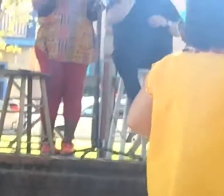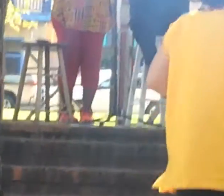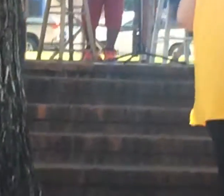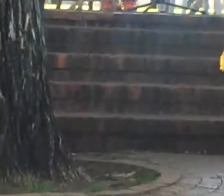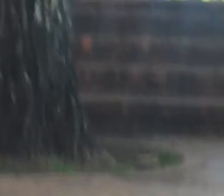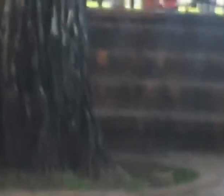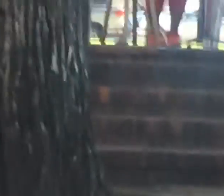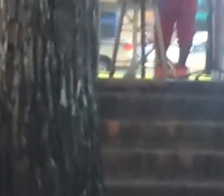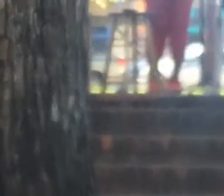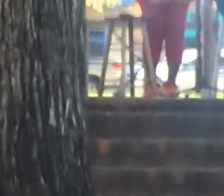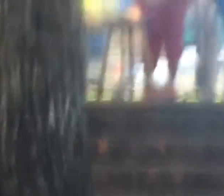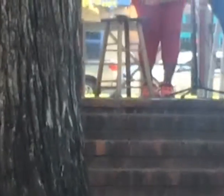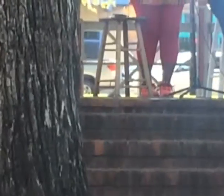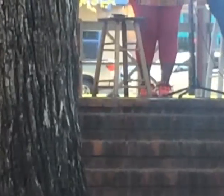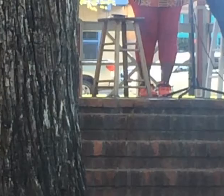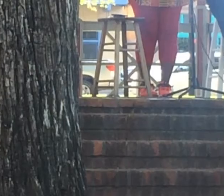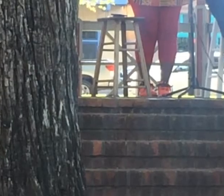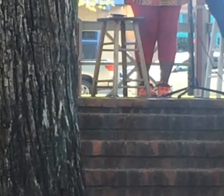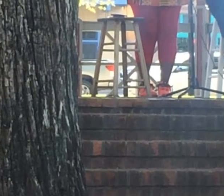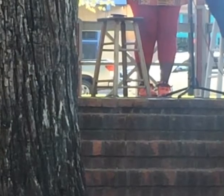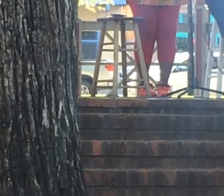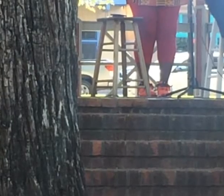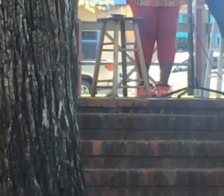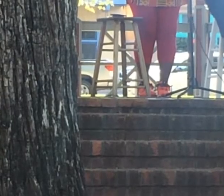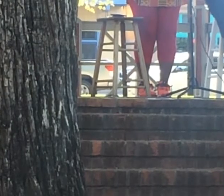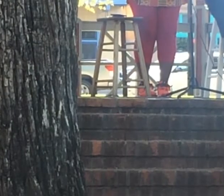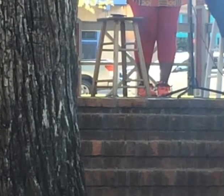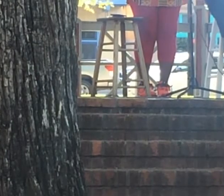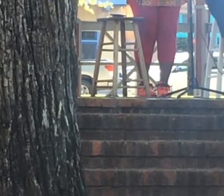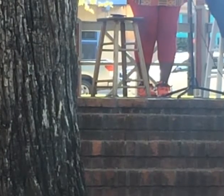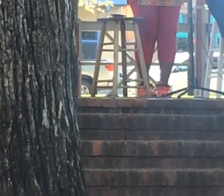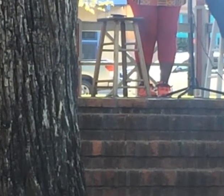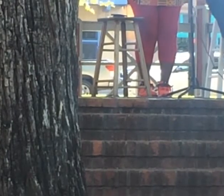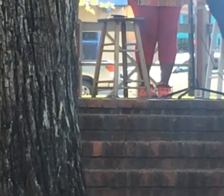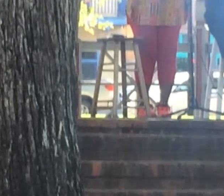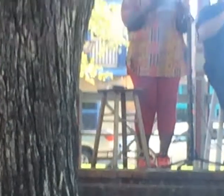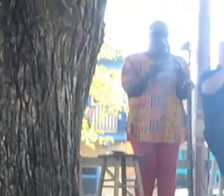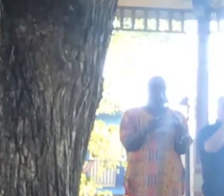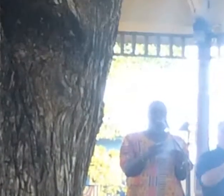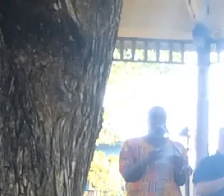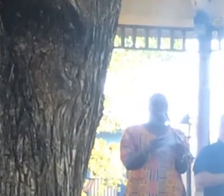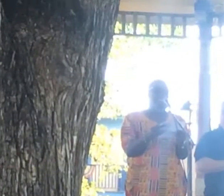age, ethnicity, and religion come together to demand change.